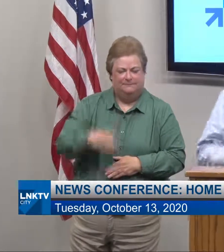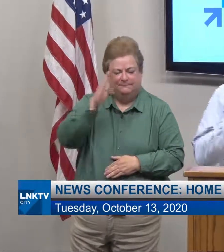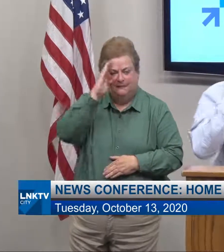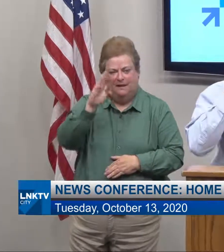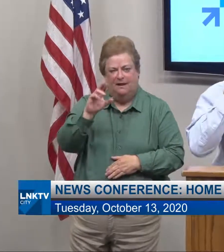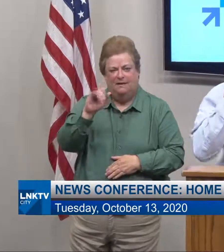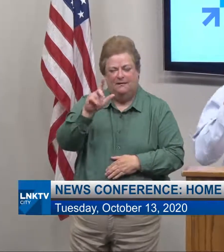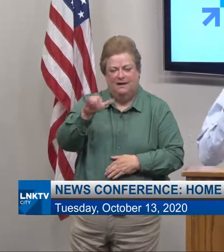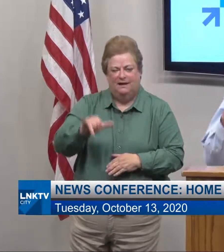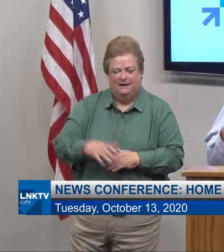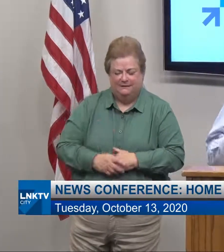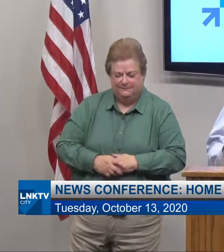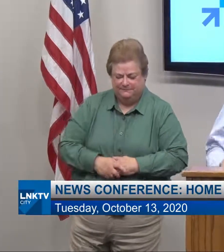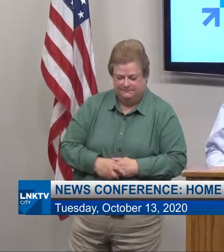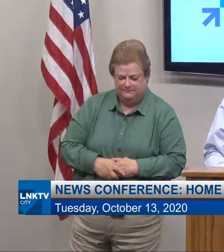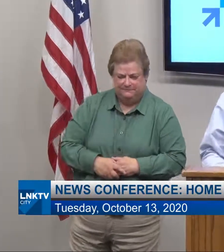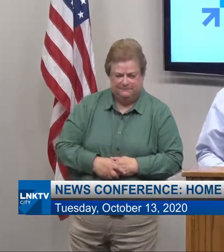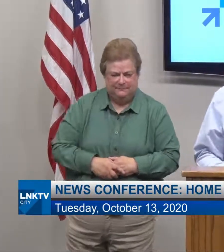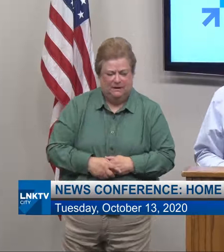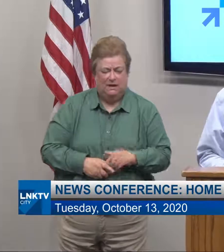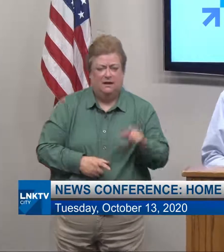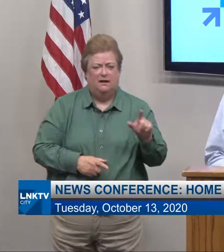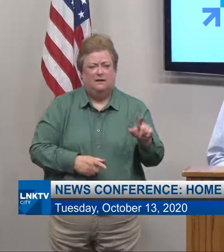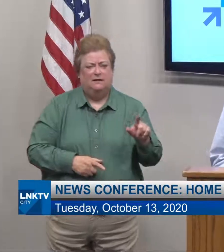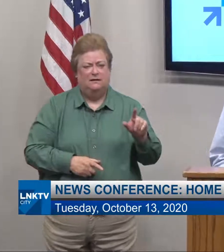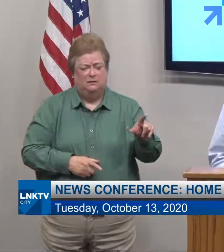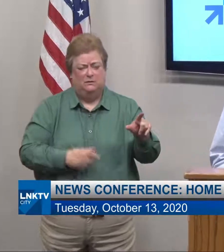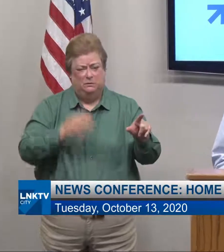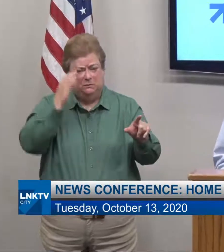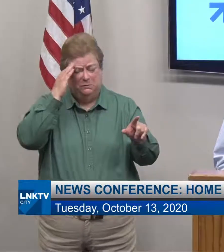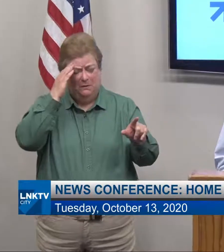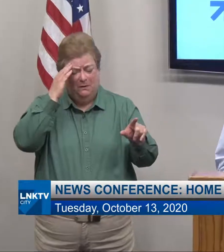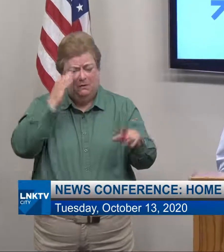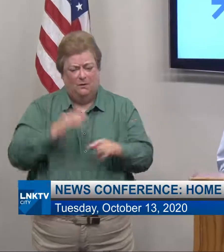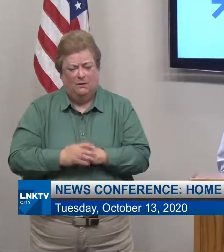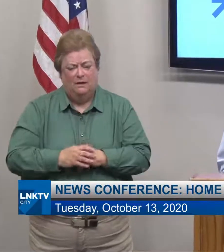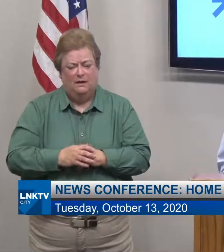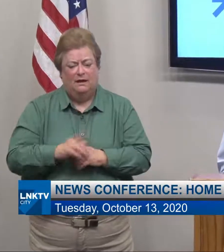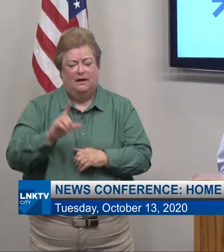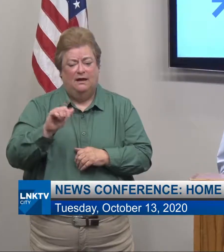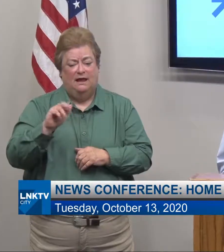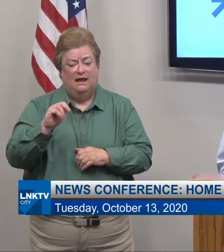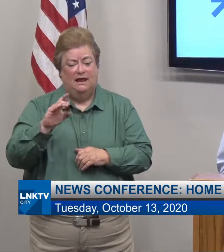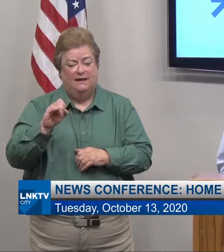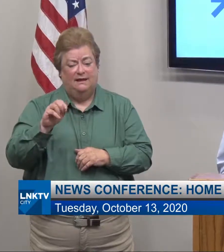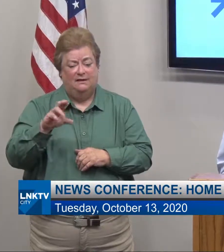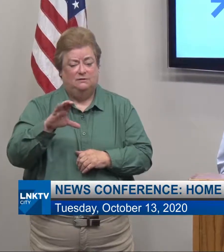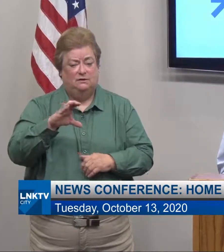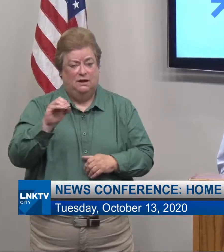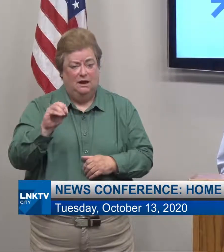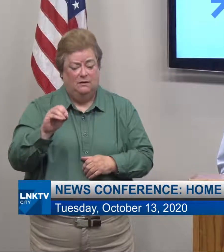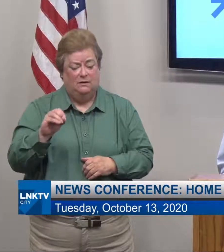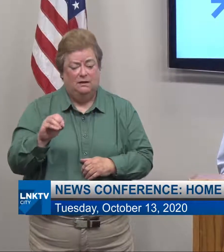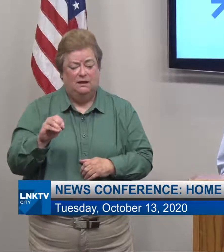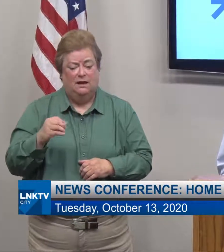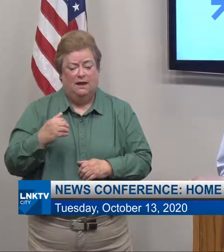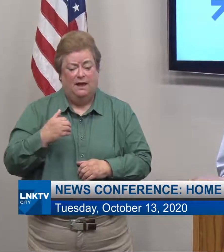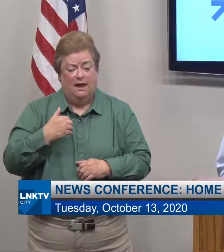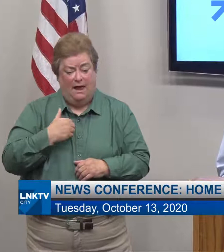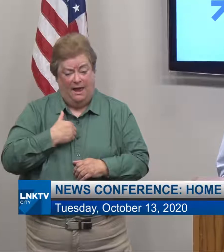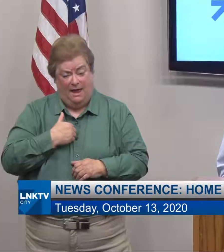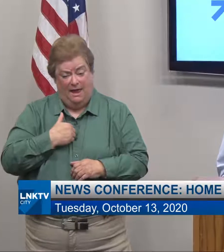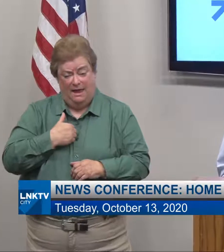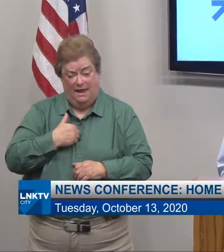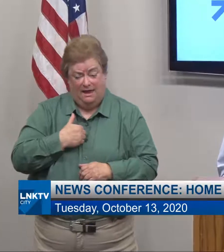Hi, Riley. Hi, Scott. To your knowledge, does Lancaster County have disproportionate